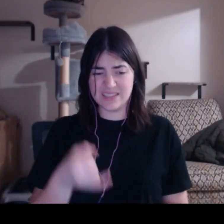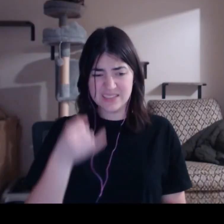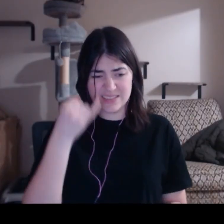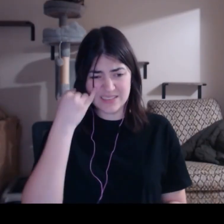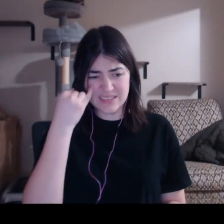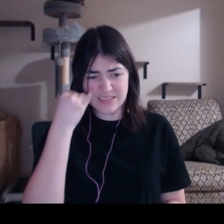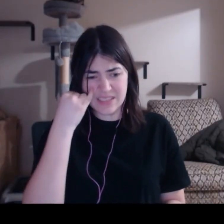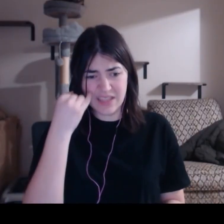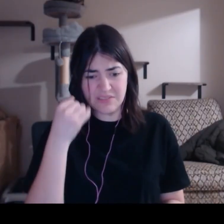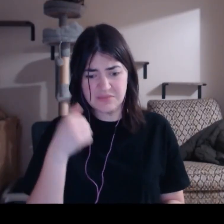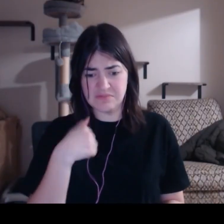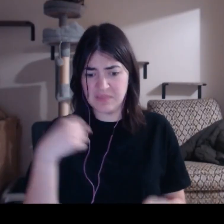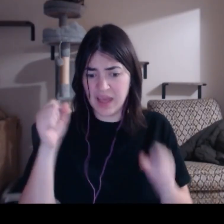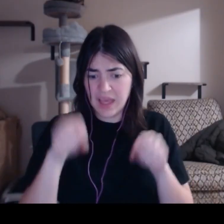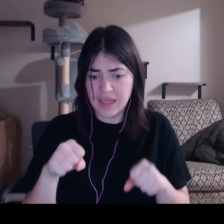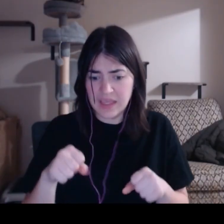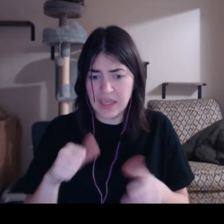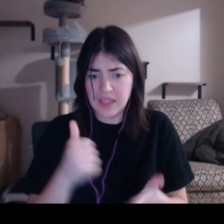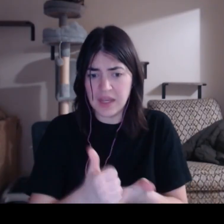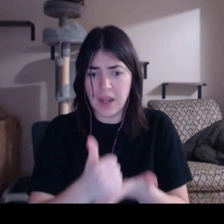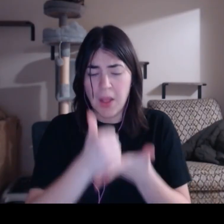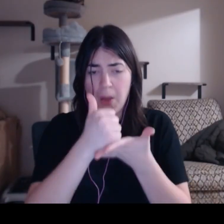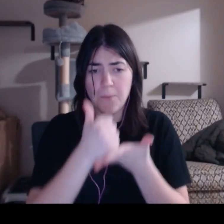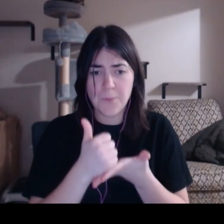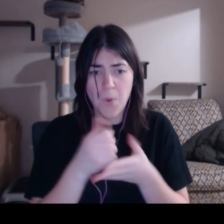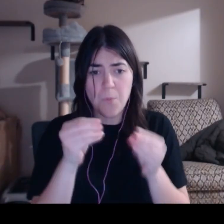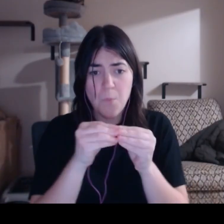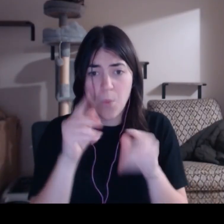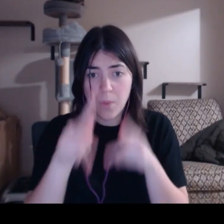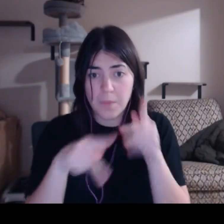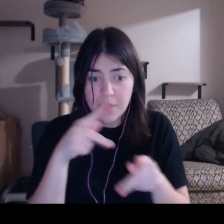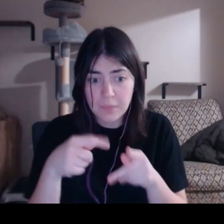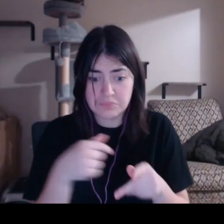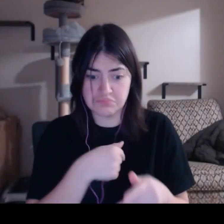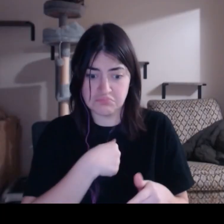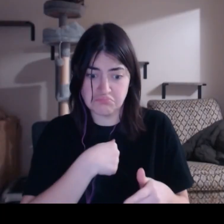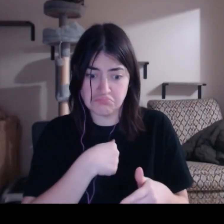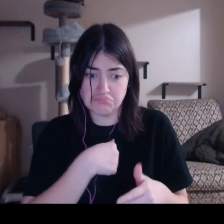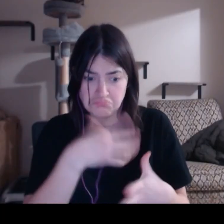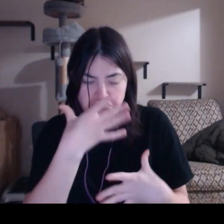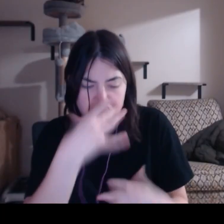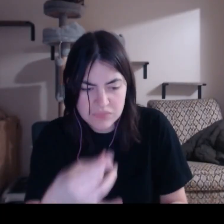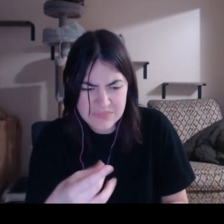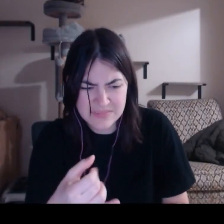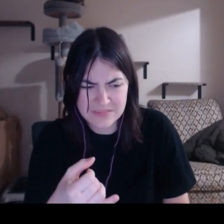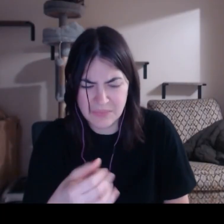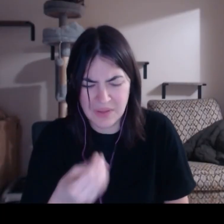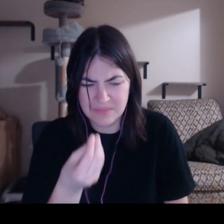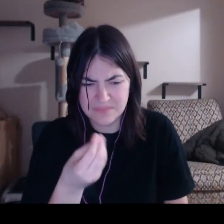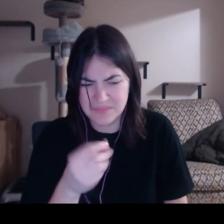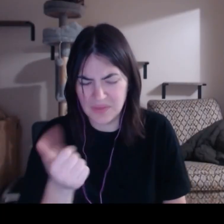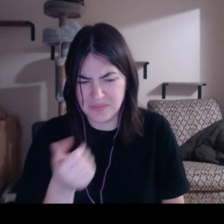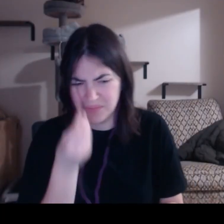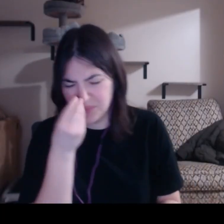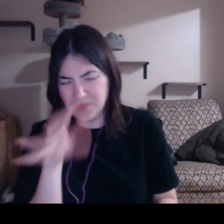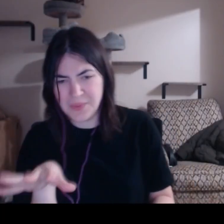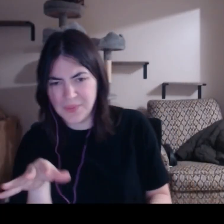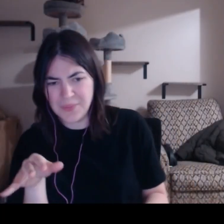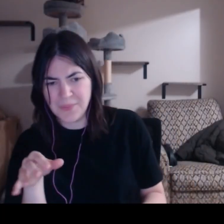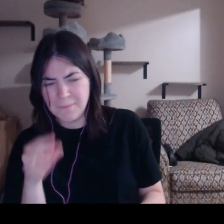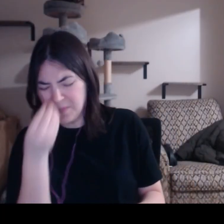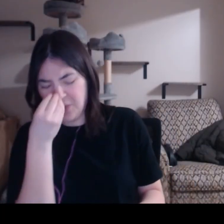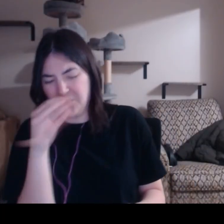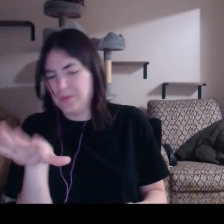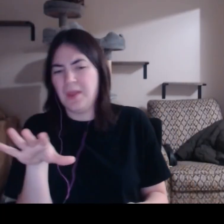people to learn more effectively. I don't care particularly where the corpus callosum is or how that, or the frontal